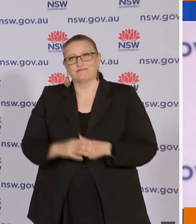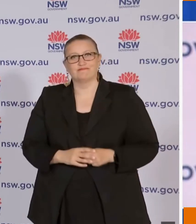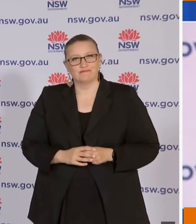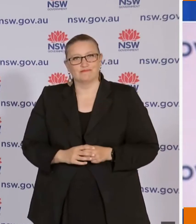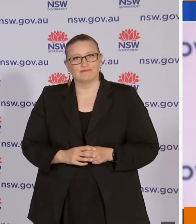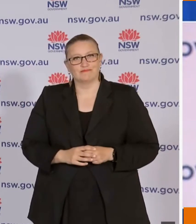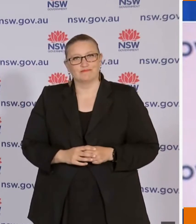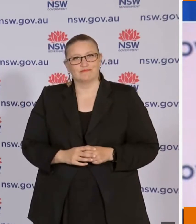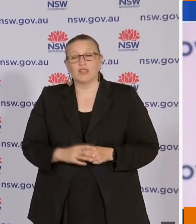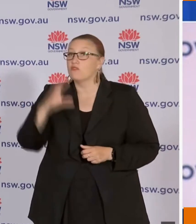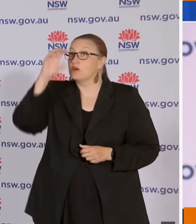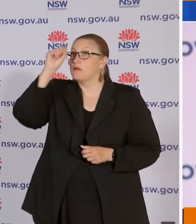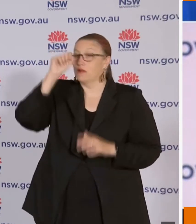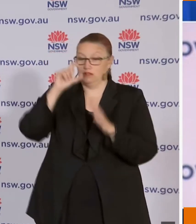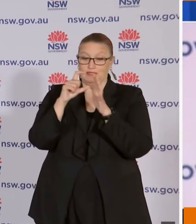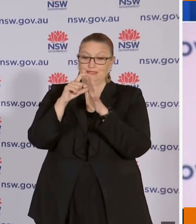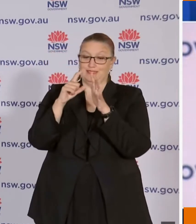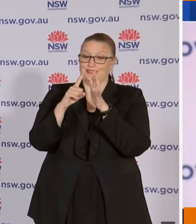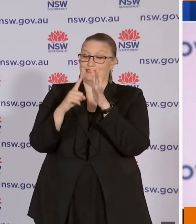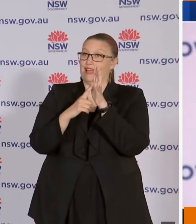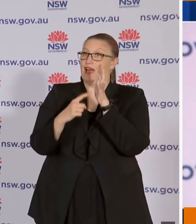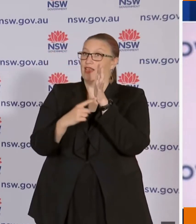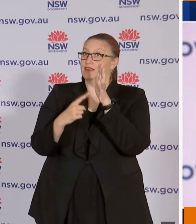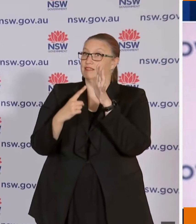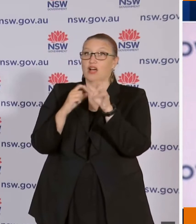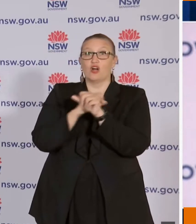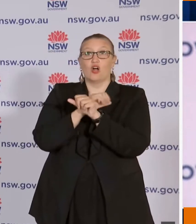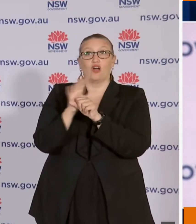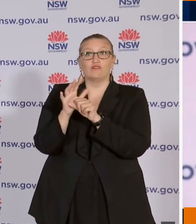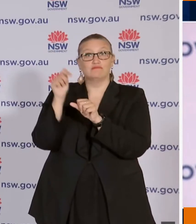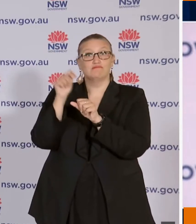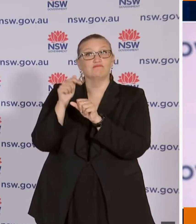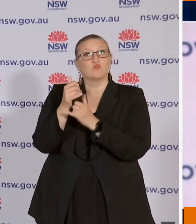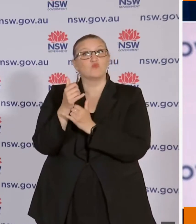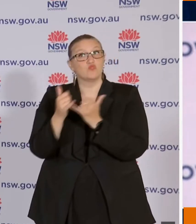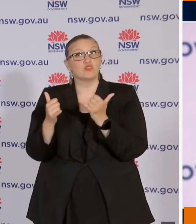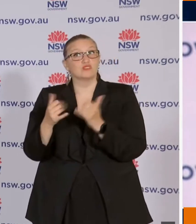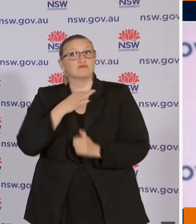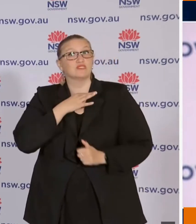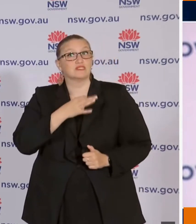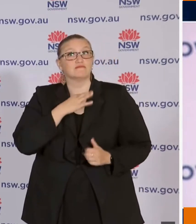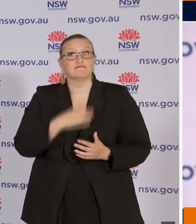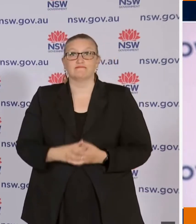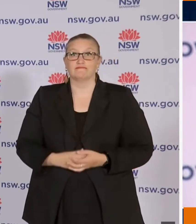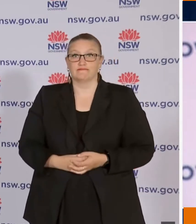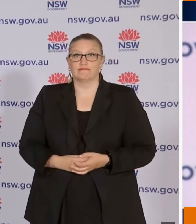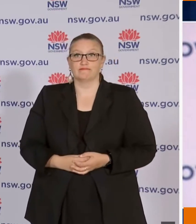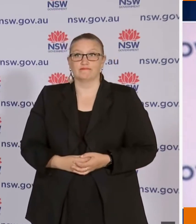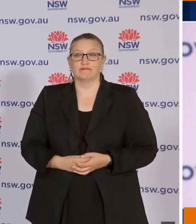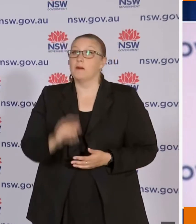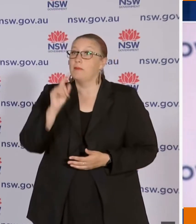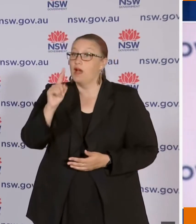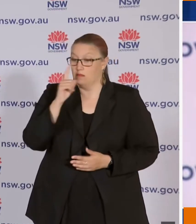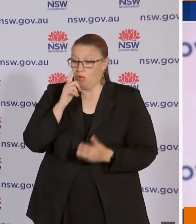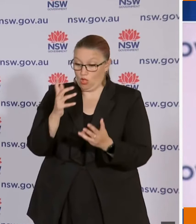strain, there is a lag between when people get sick and when they're likely to need intensive care. And based on that, the best advice I have,